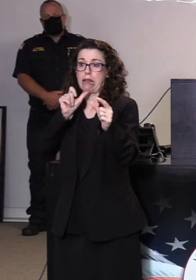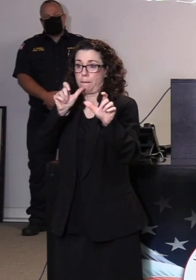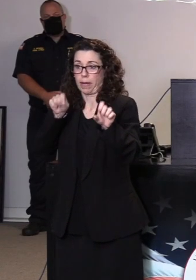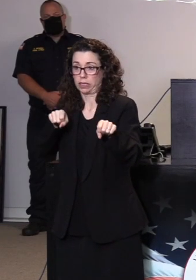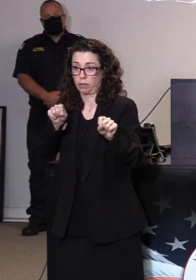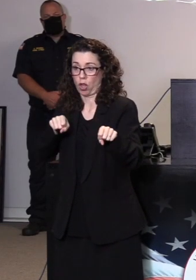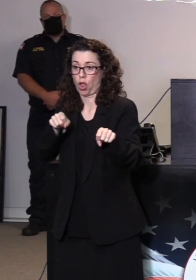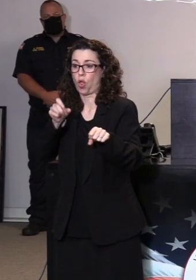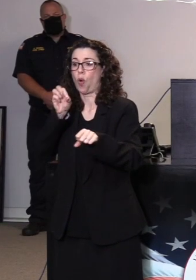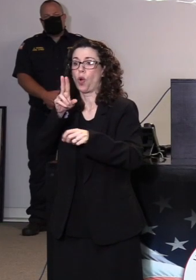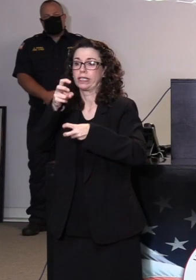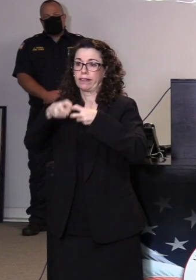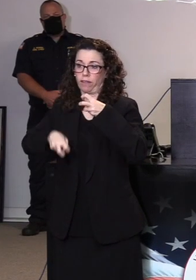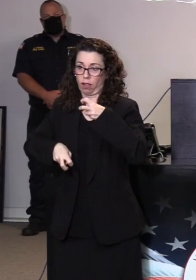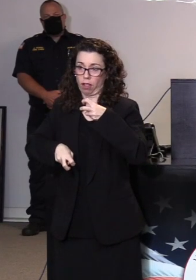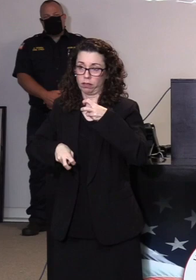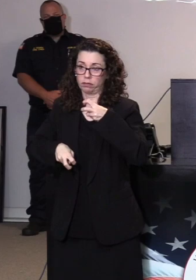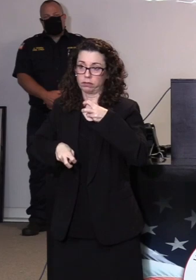maintain.